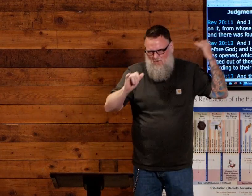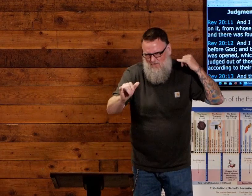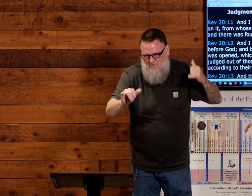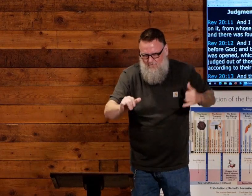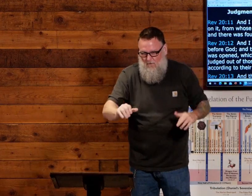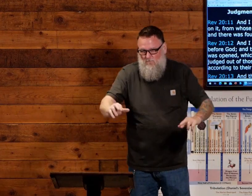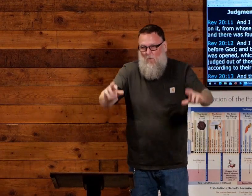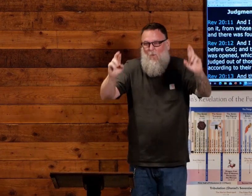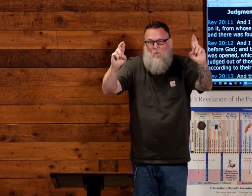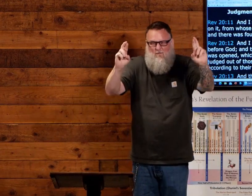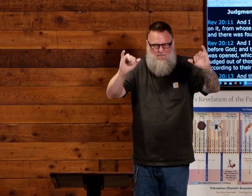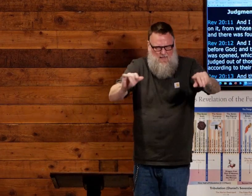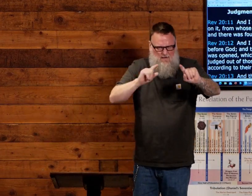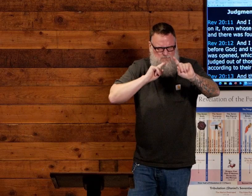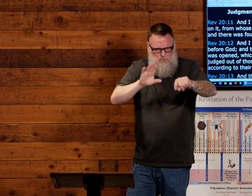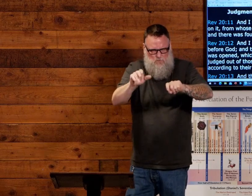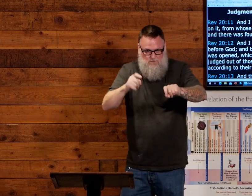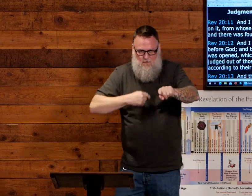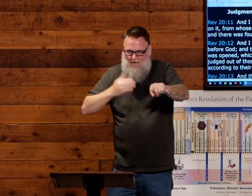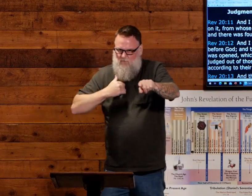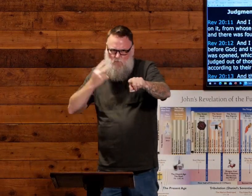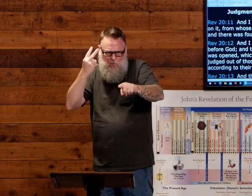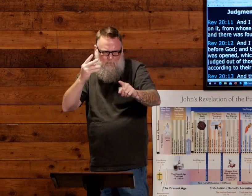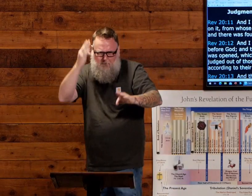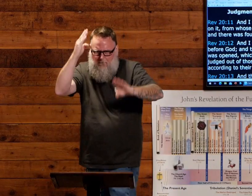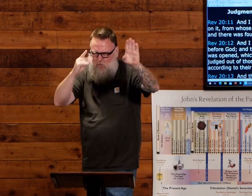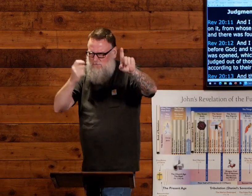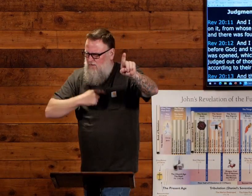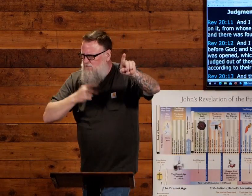eternity. So I hope that answers your question.